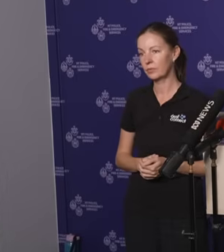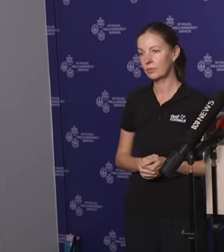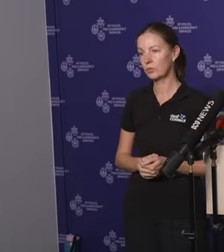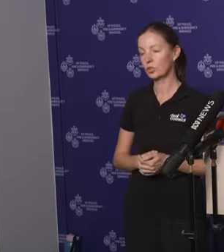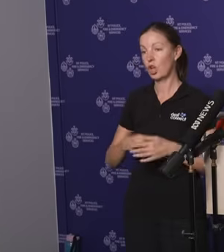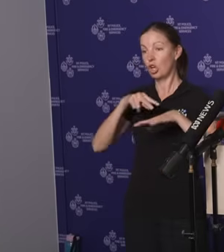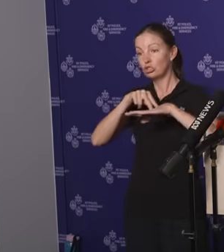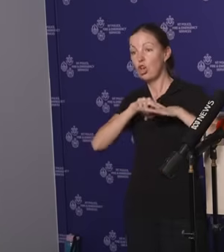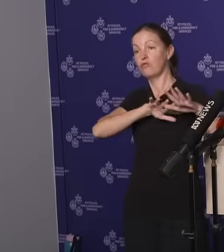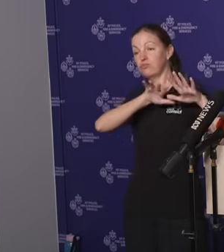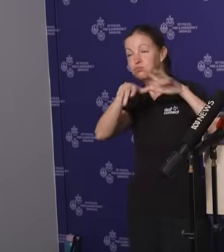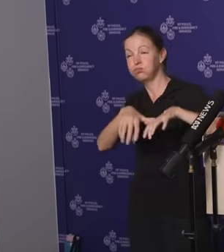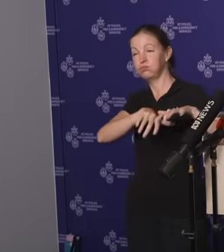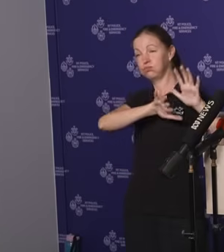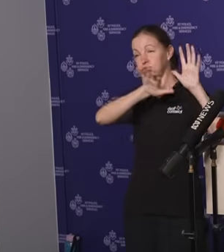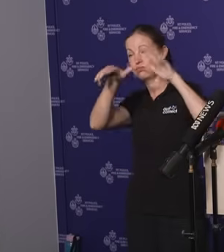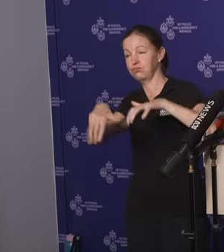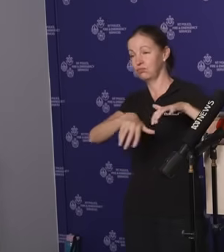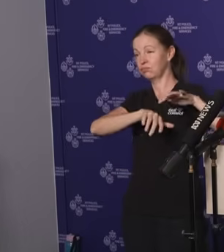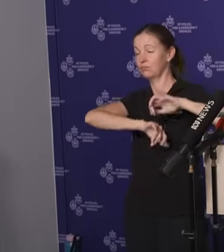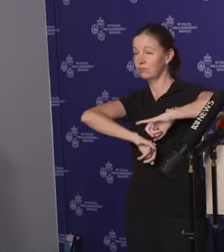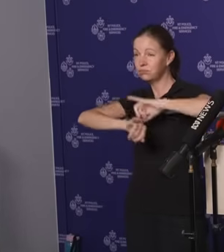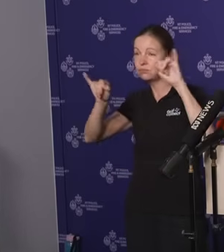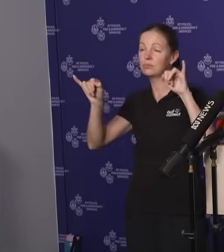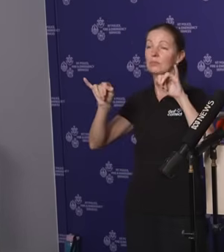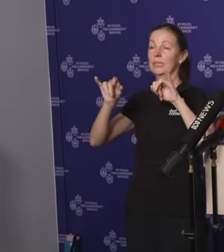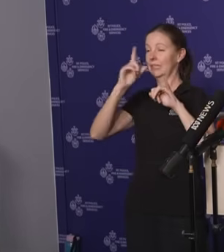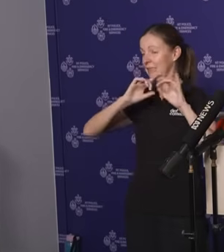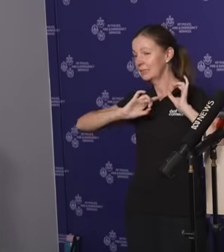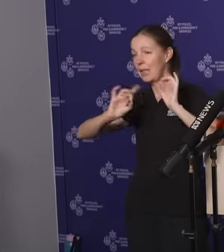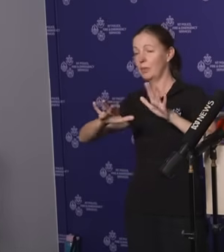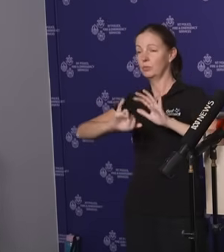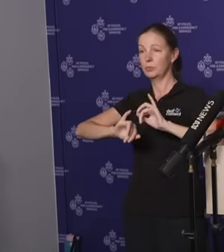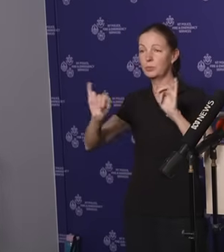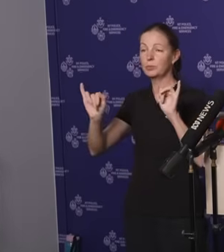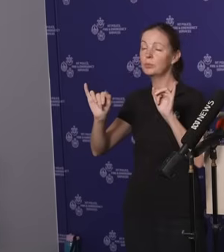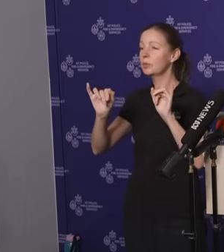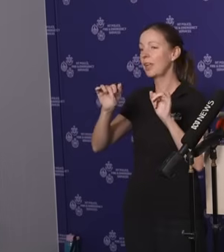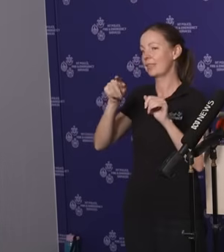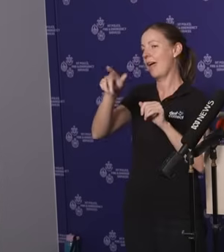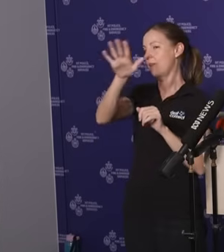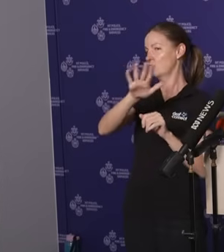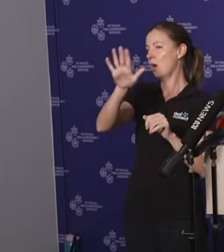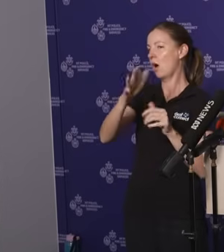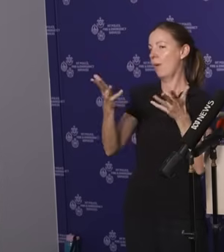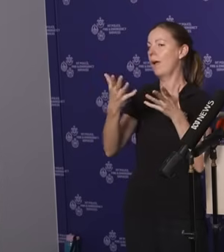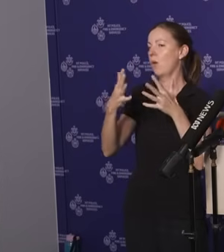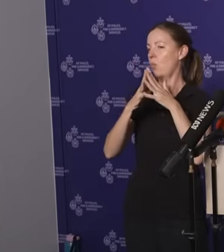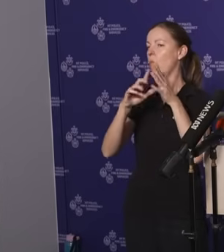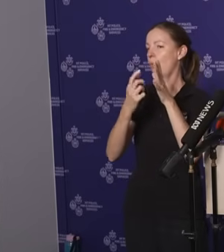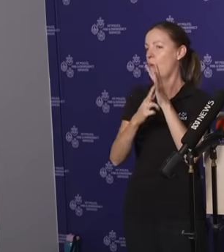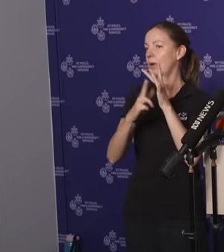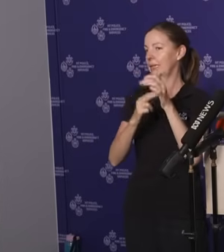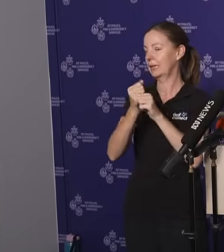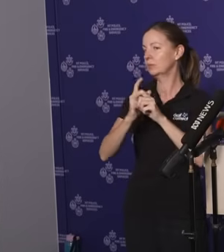with damaging waves and coastal flooding can be expected around the warning area as well.